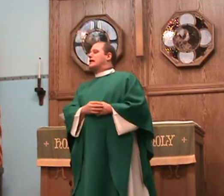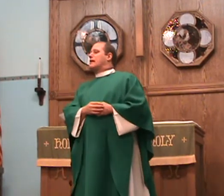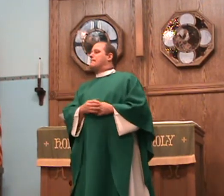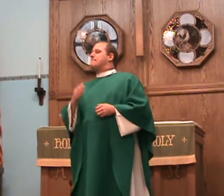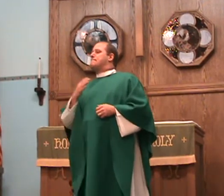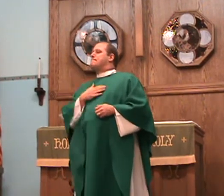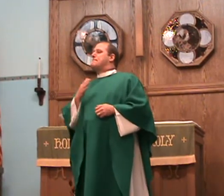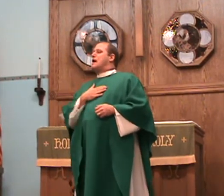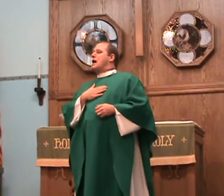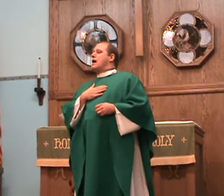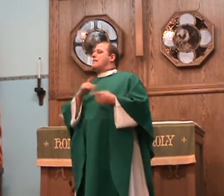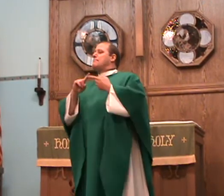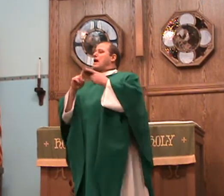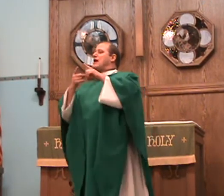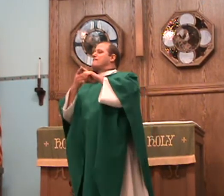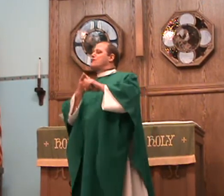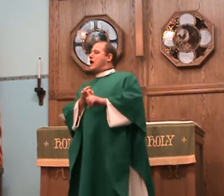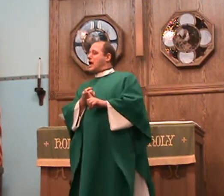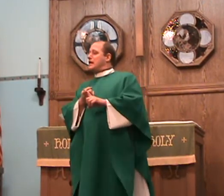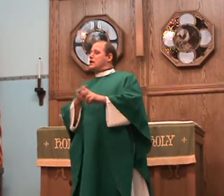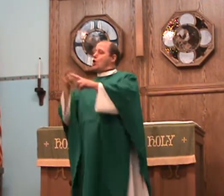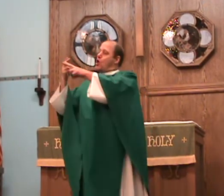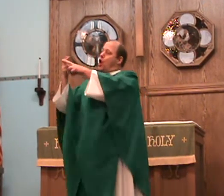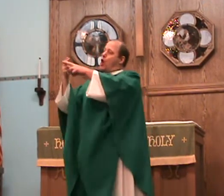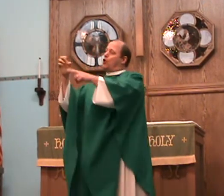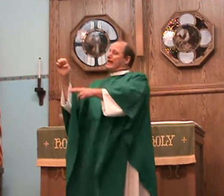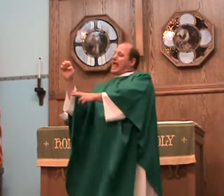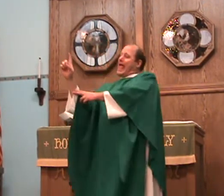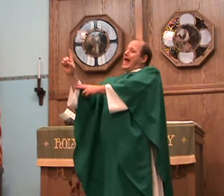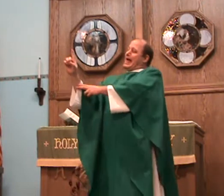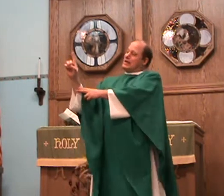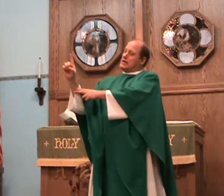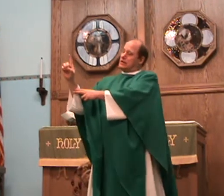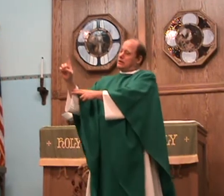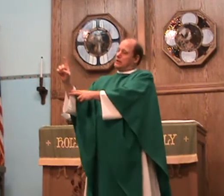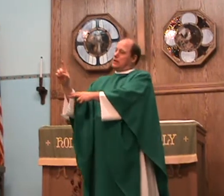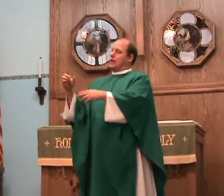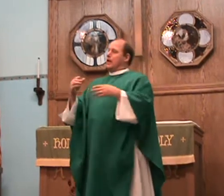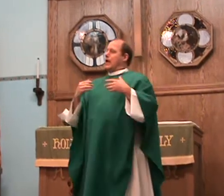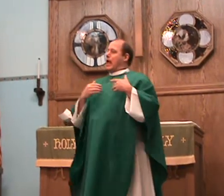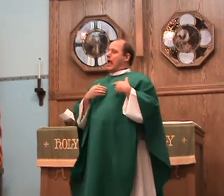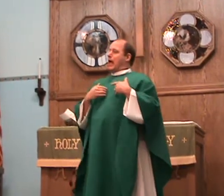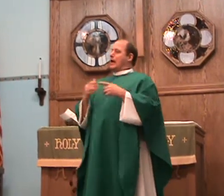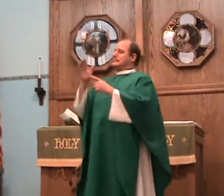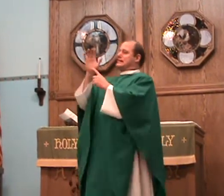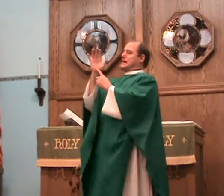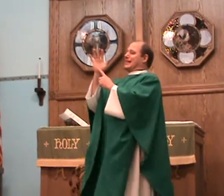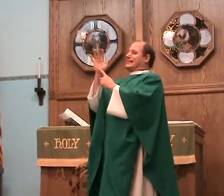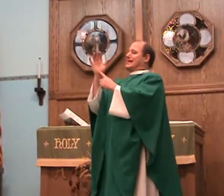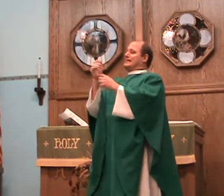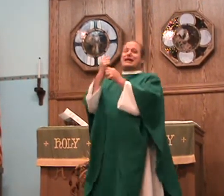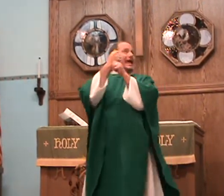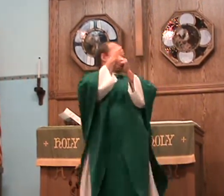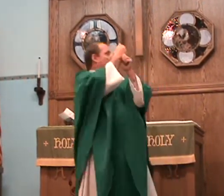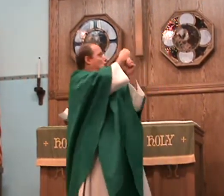him, my friend called Ed has lit the